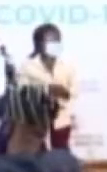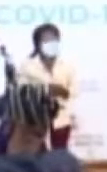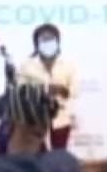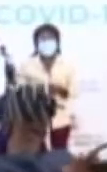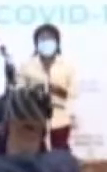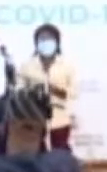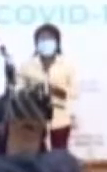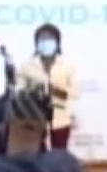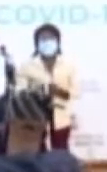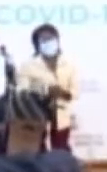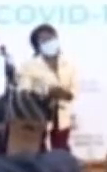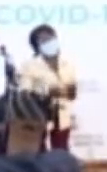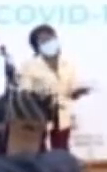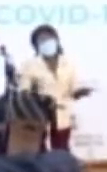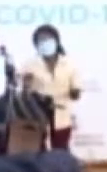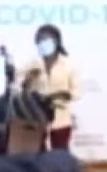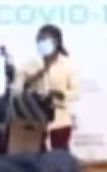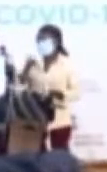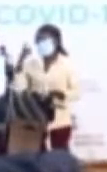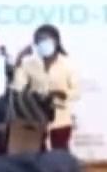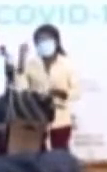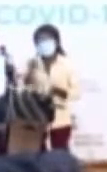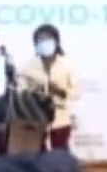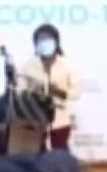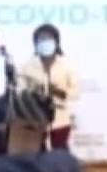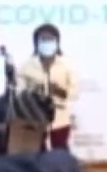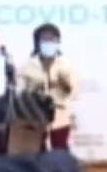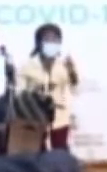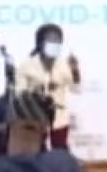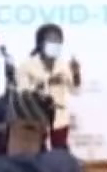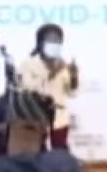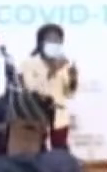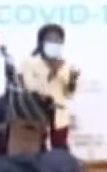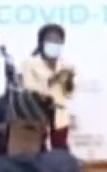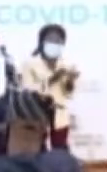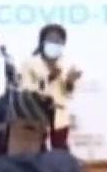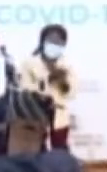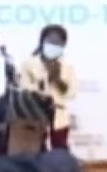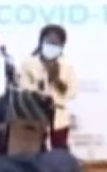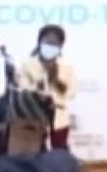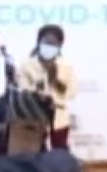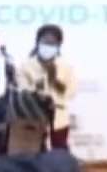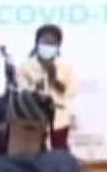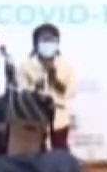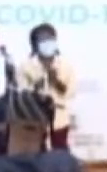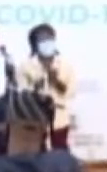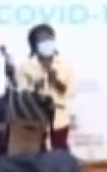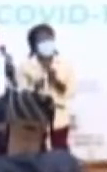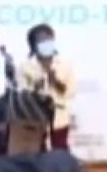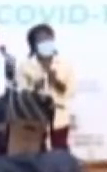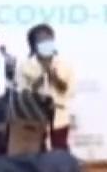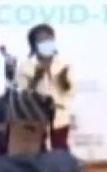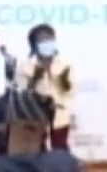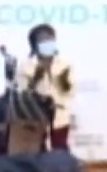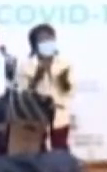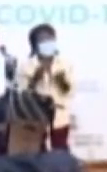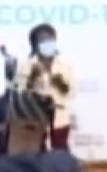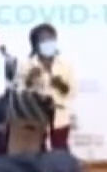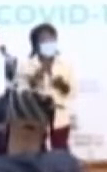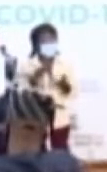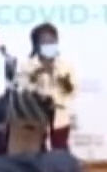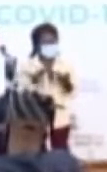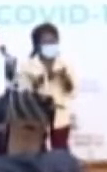So I think I've only got one question, but apologies if I missed any, because I was trying to sort out this NIMC issue. Right, so with